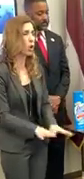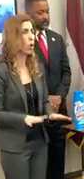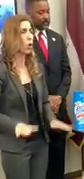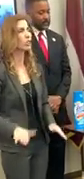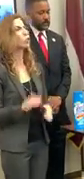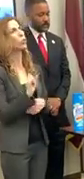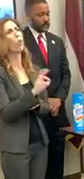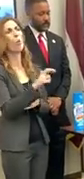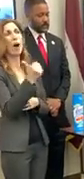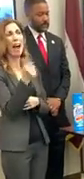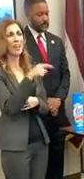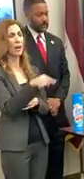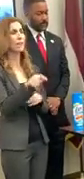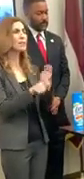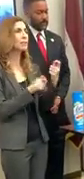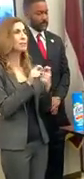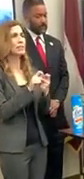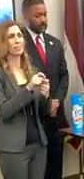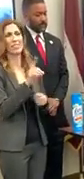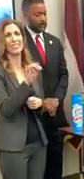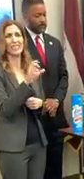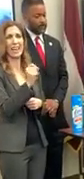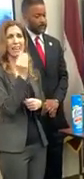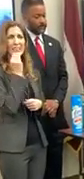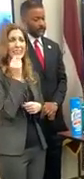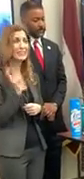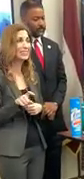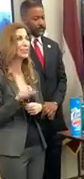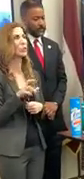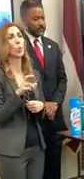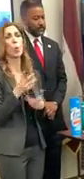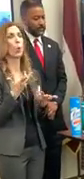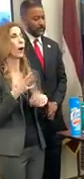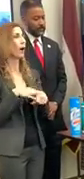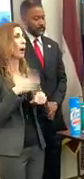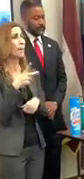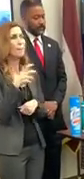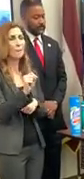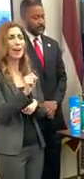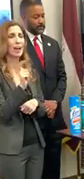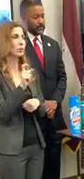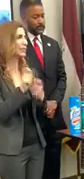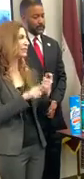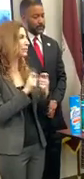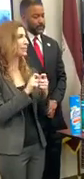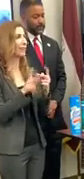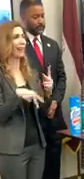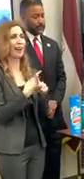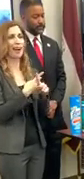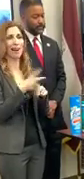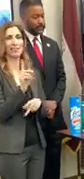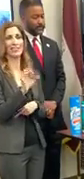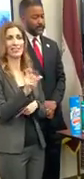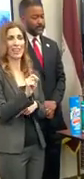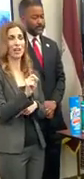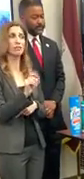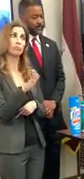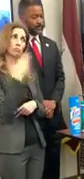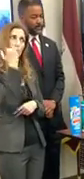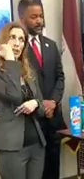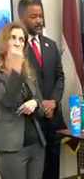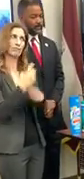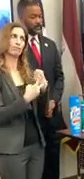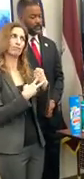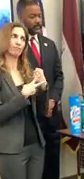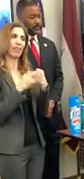with specific dietary needs, or a pet, you know, someone that really needs a certain type of a diet, it would be good to